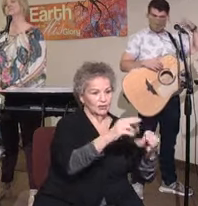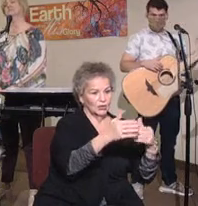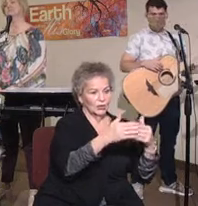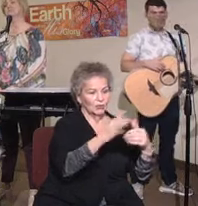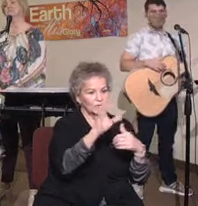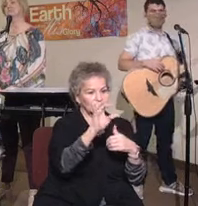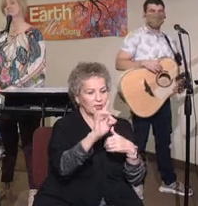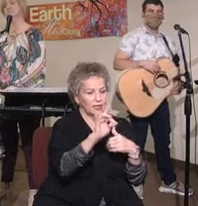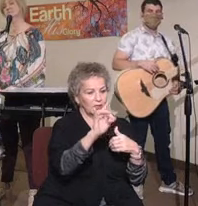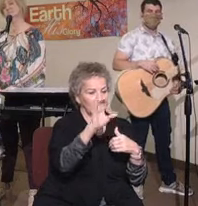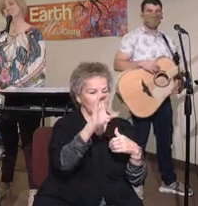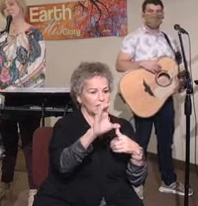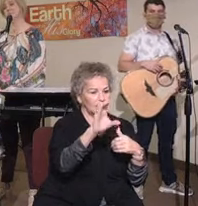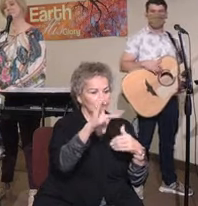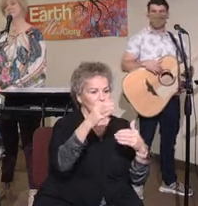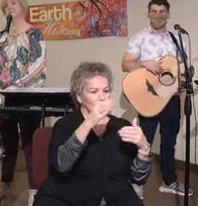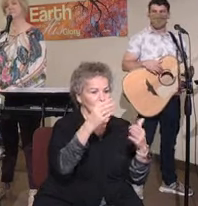right around